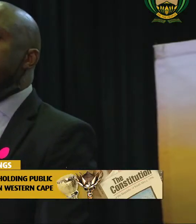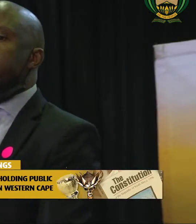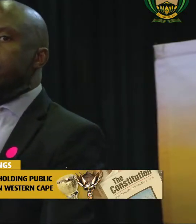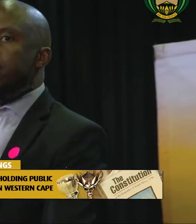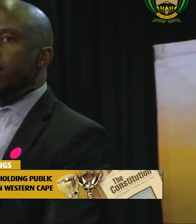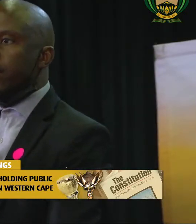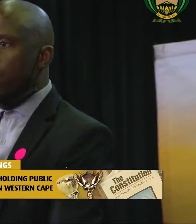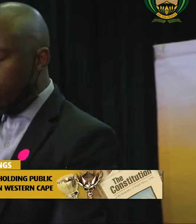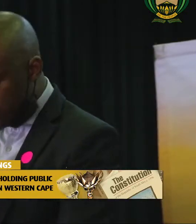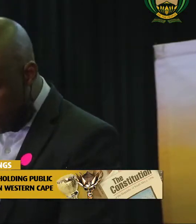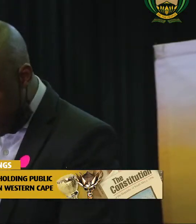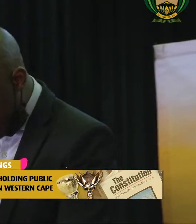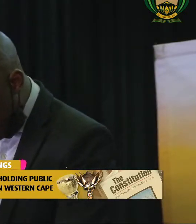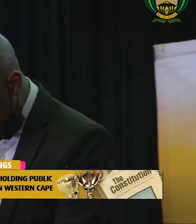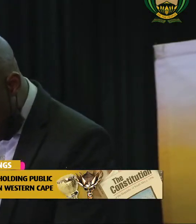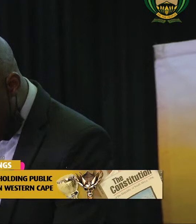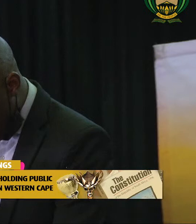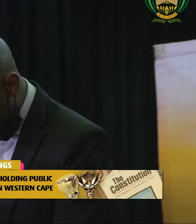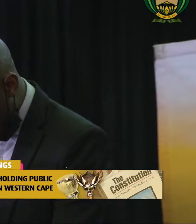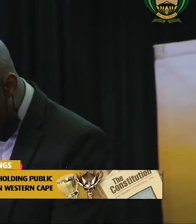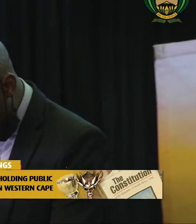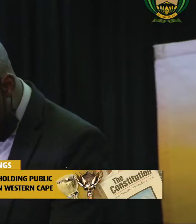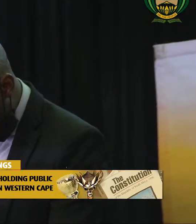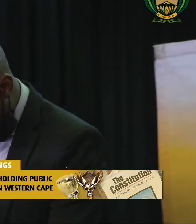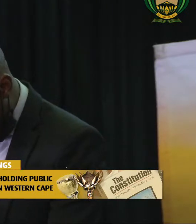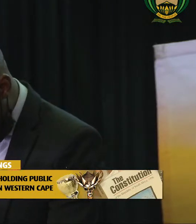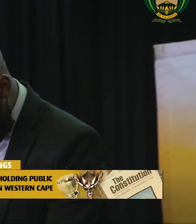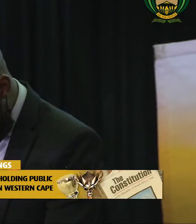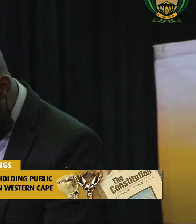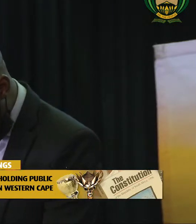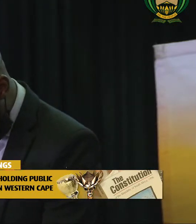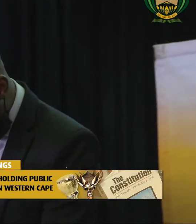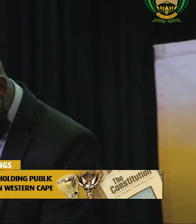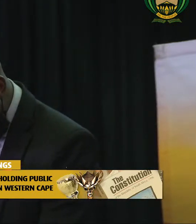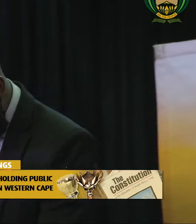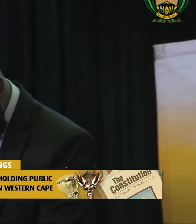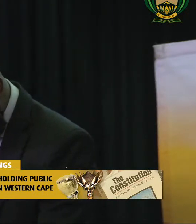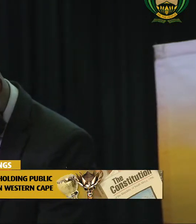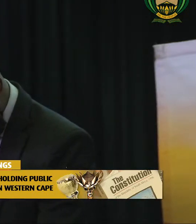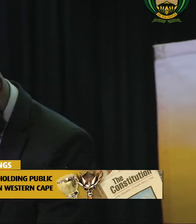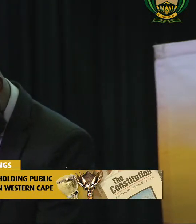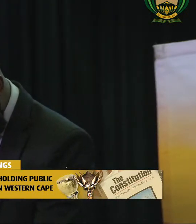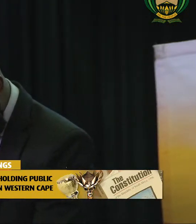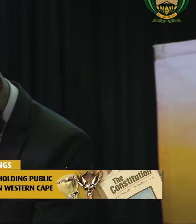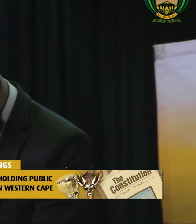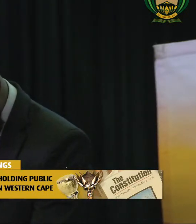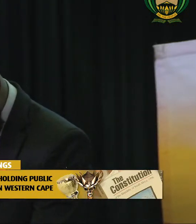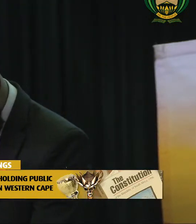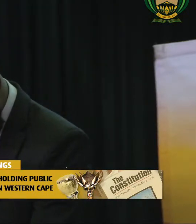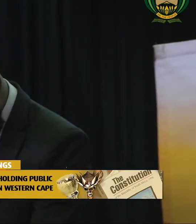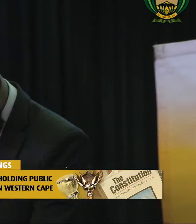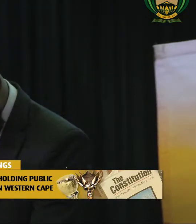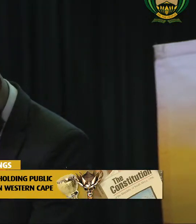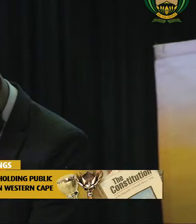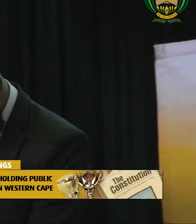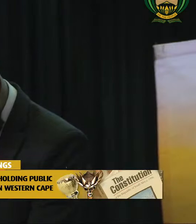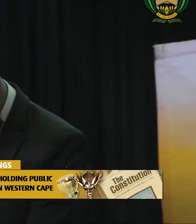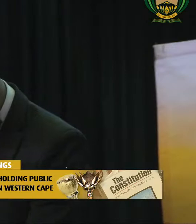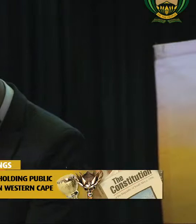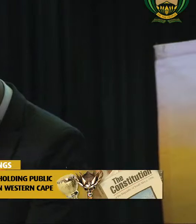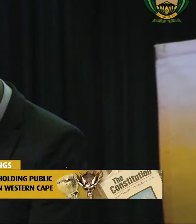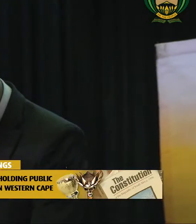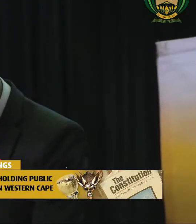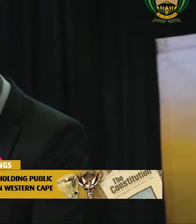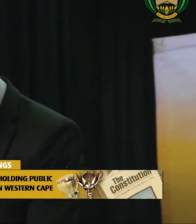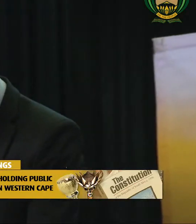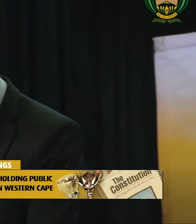this stage take the opportunity to acknowledge and welcome the